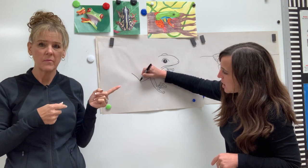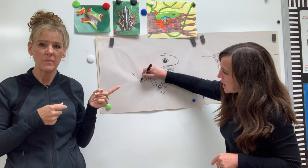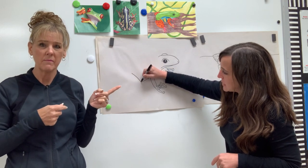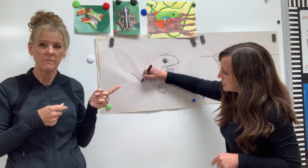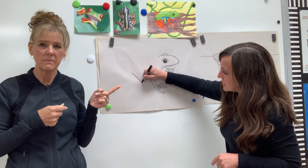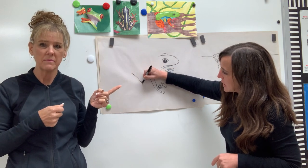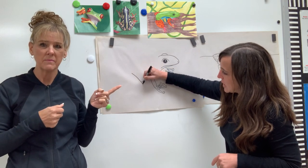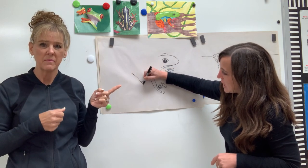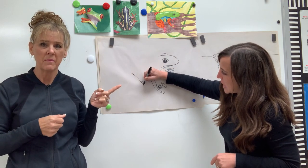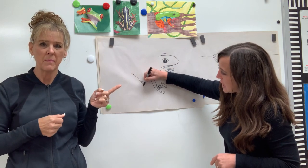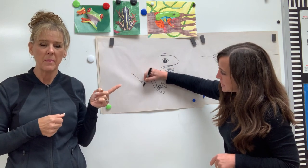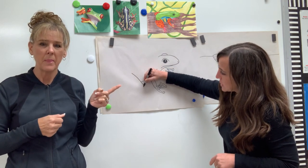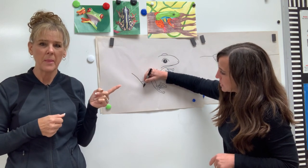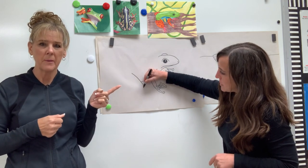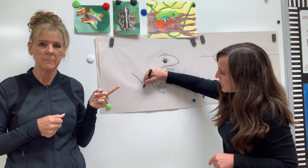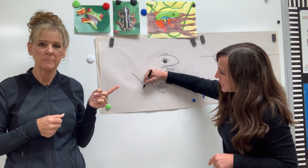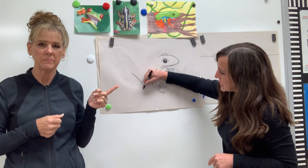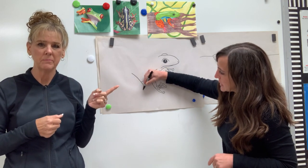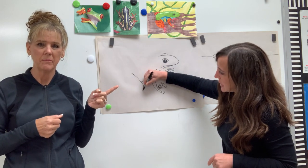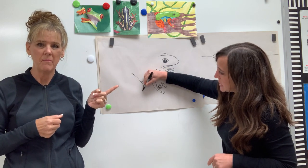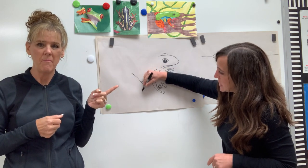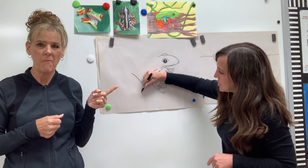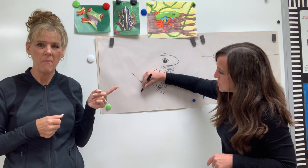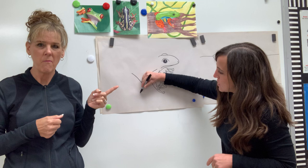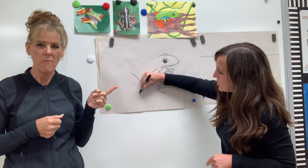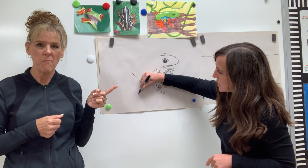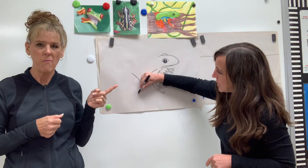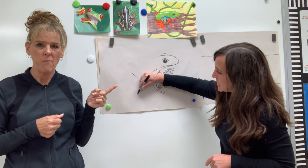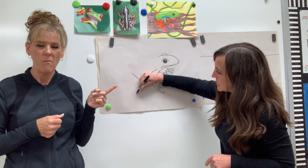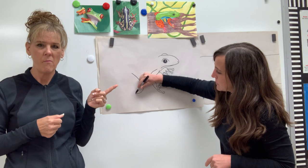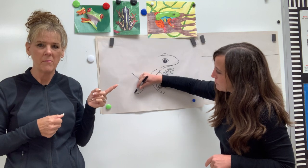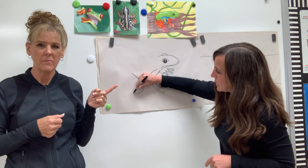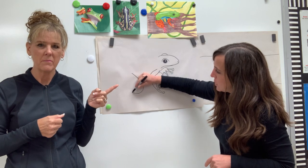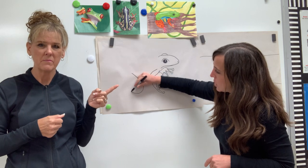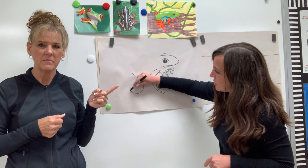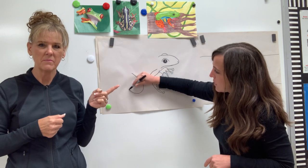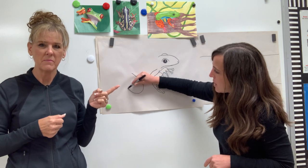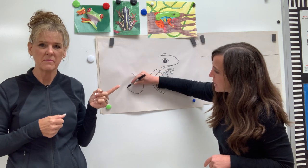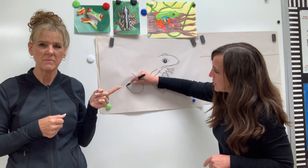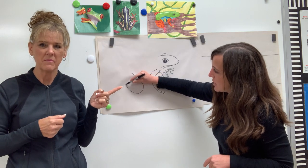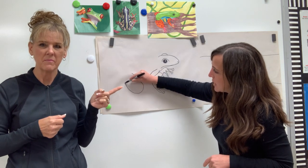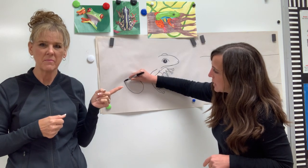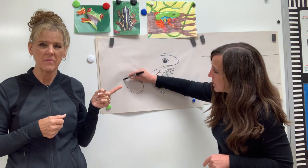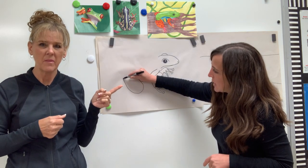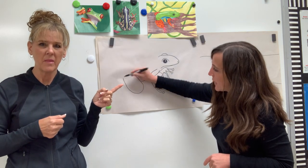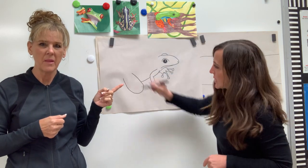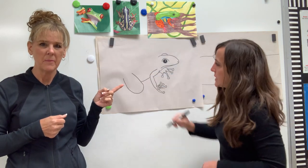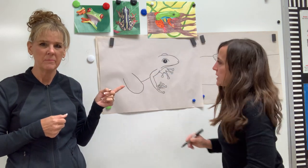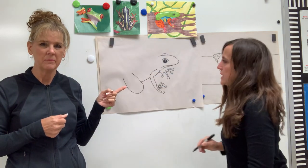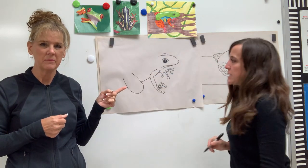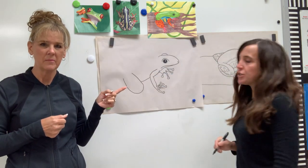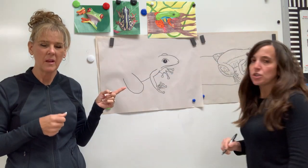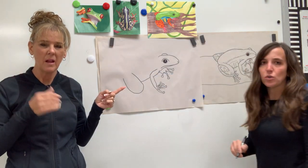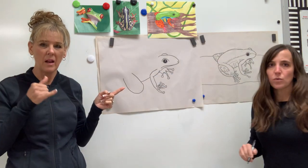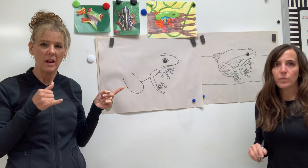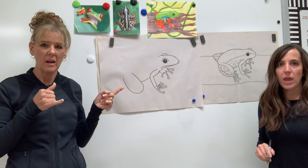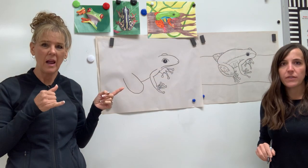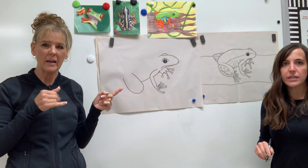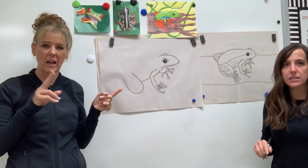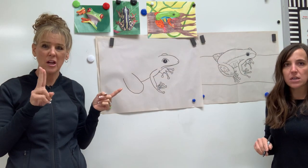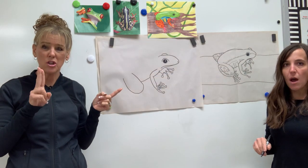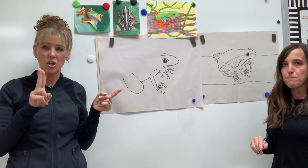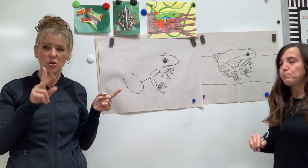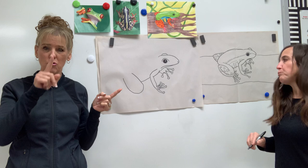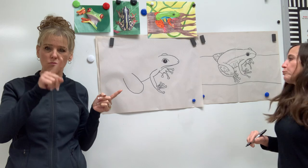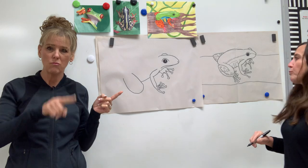cuts across and it's gonna be like a slanted U, a nice big curve line, like a slanted U,